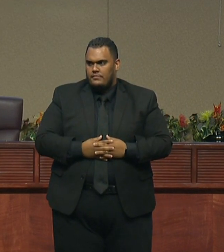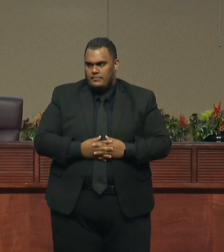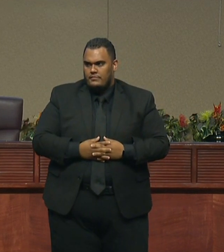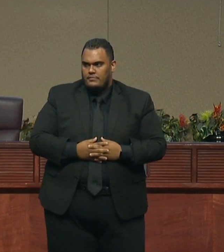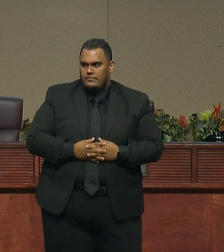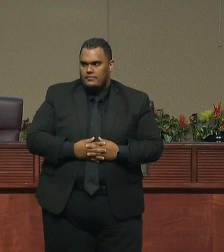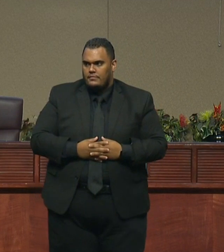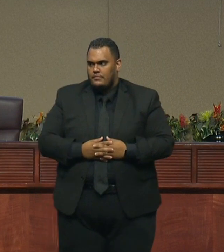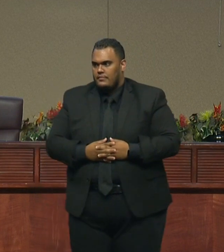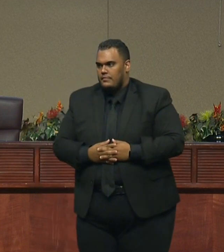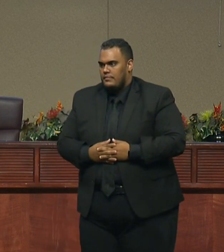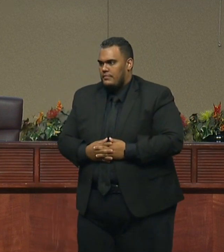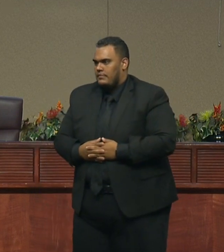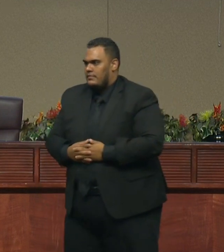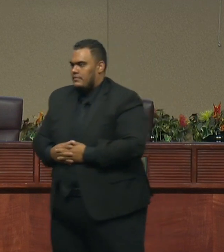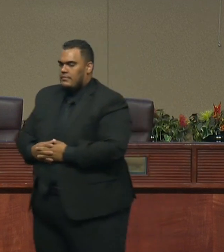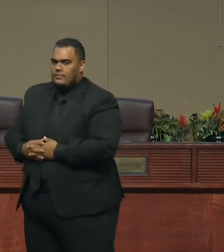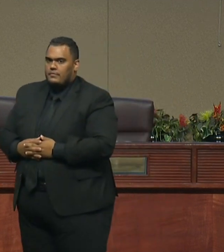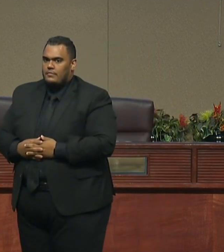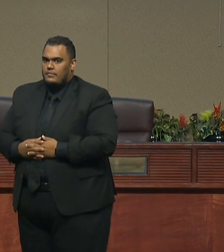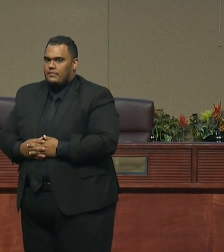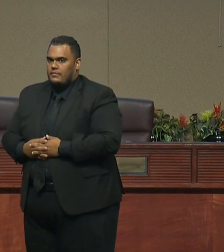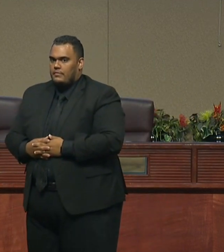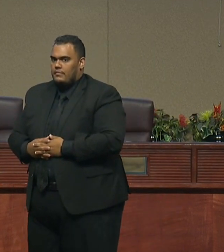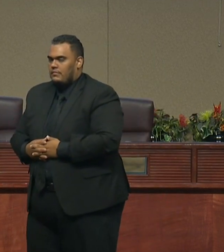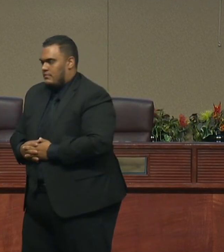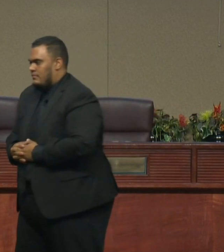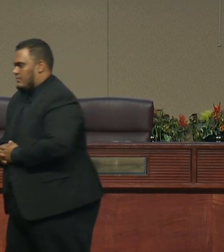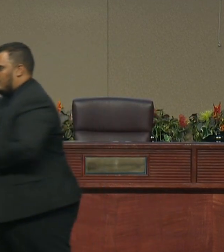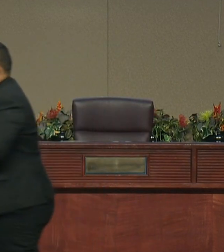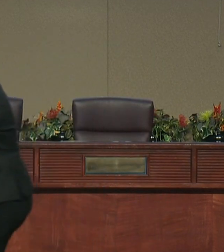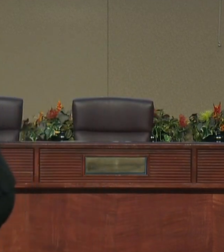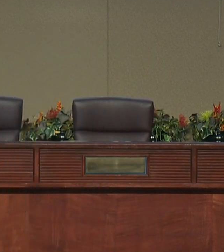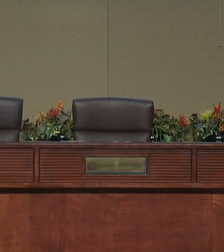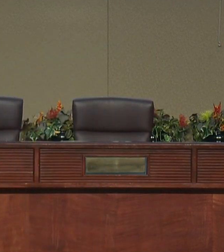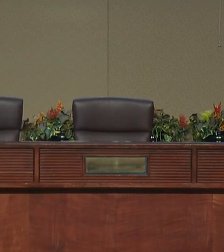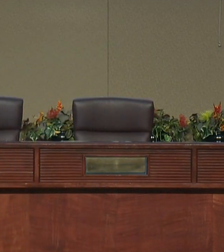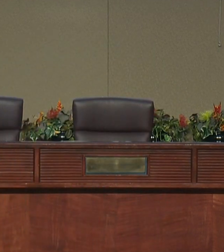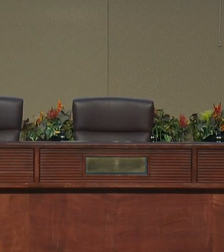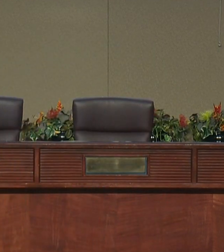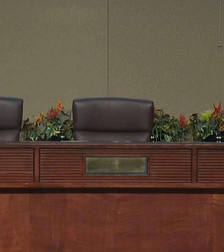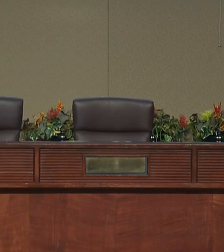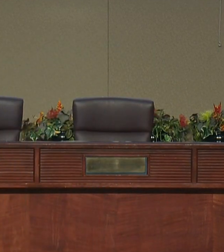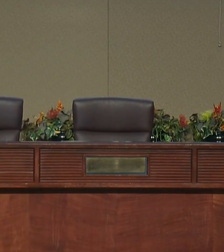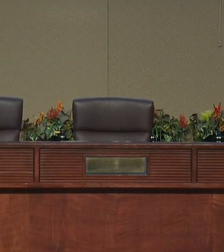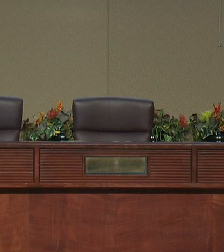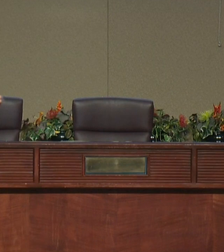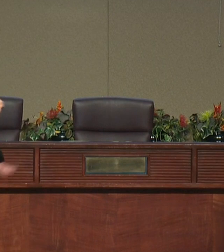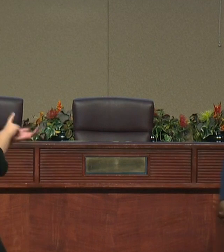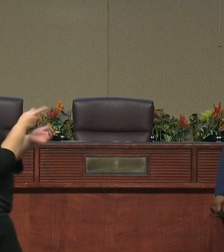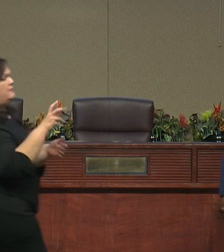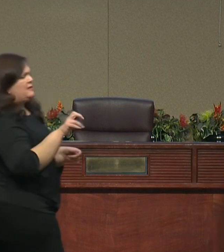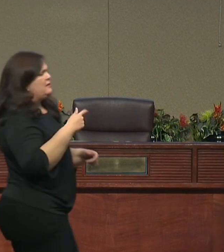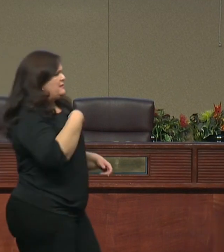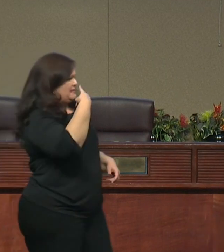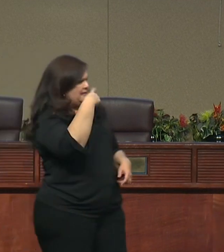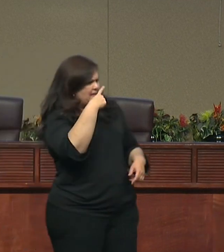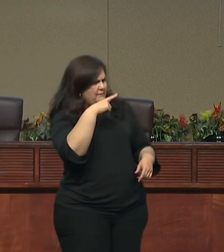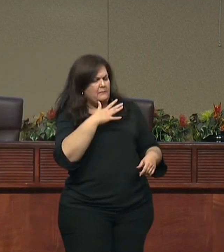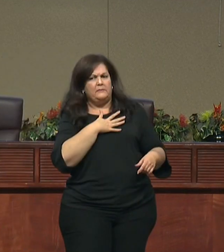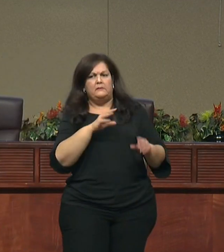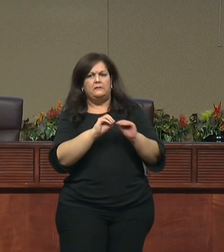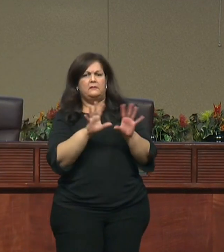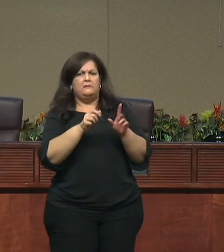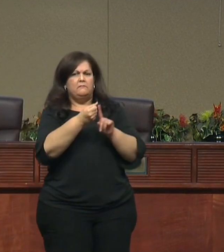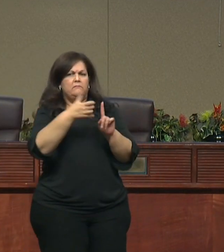Hi, it's Samantha Sosa from Fox 35. My question's for Dr. Pino. Dr. Pino, can you clarify and talk